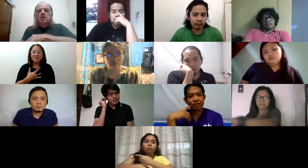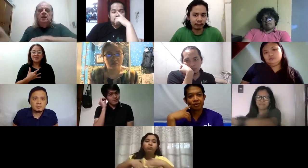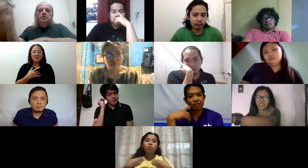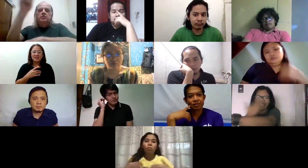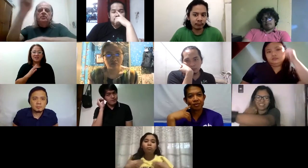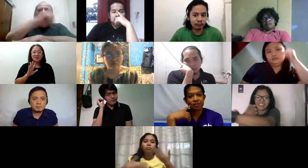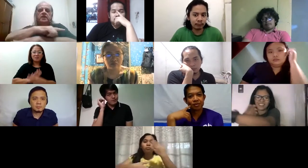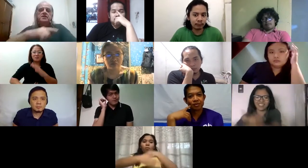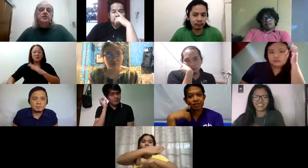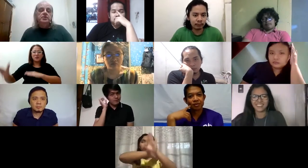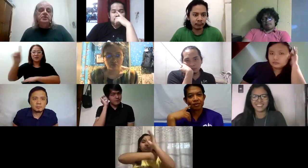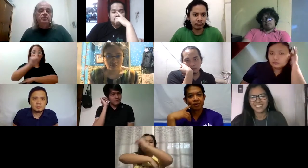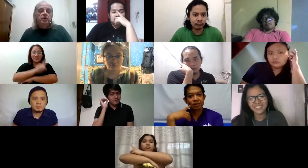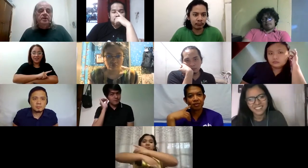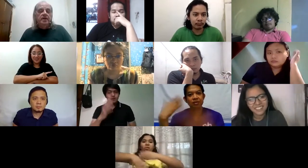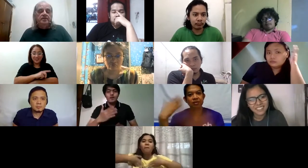literal translation, birthday.